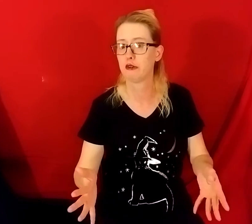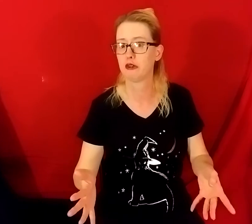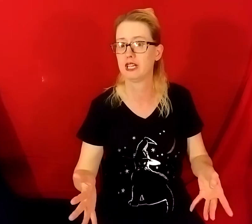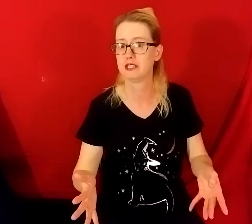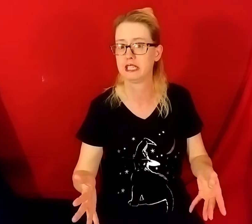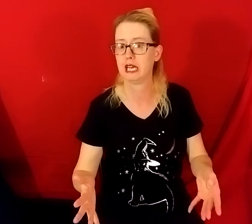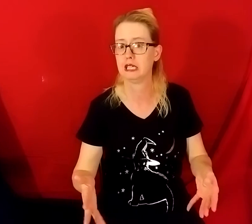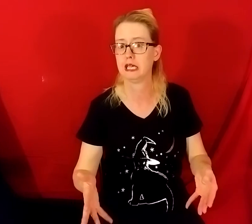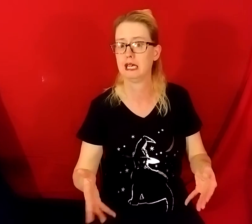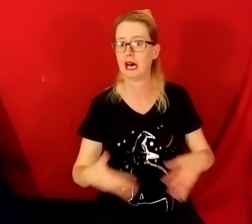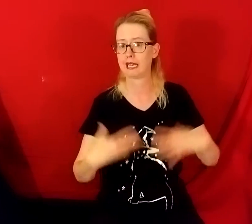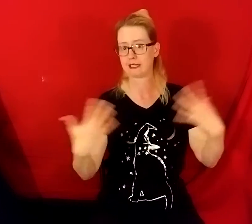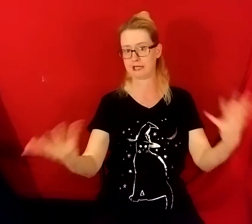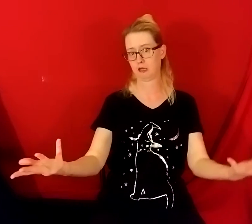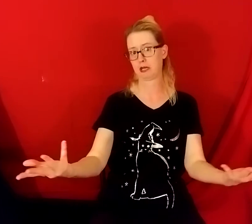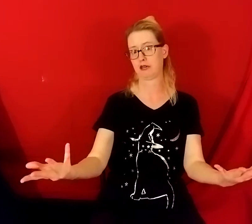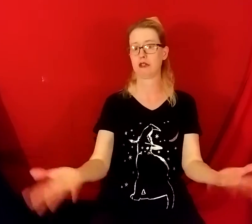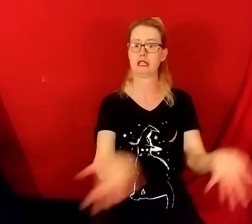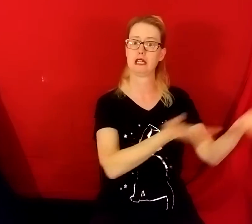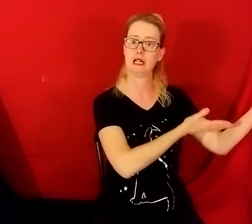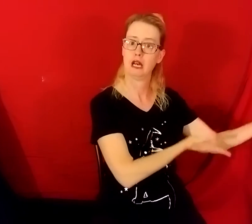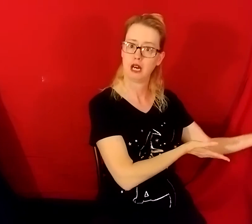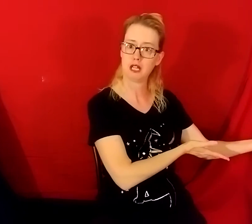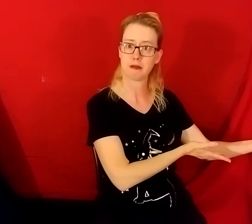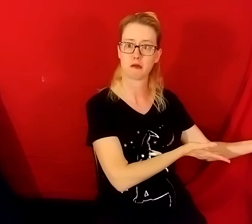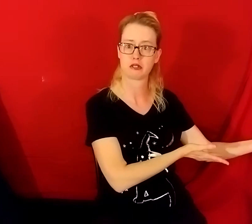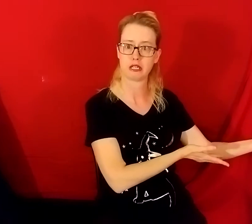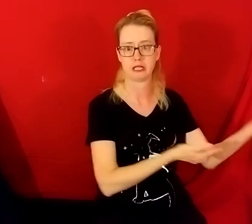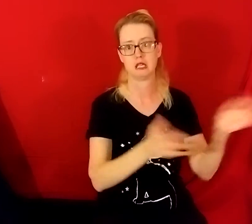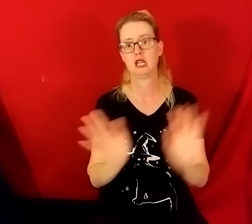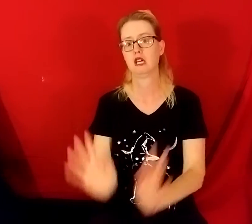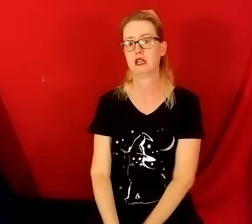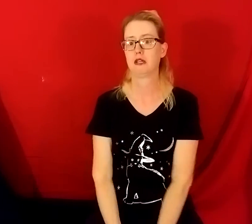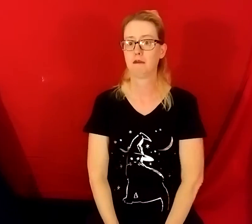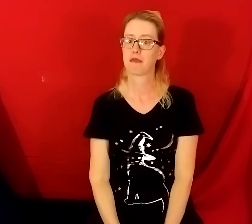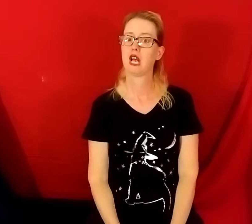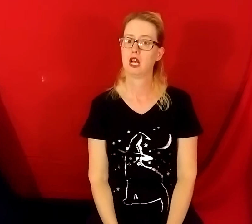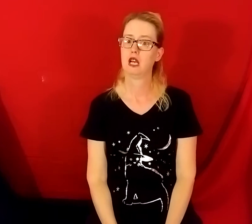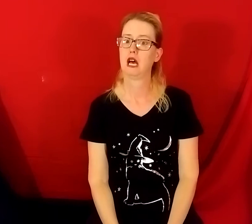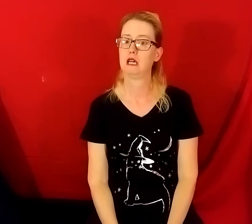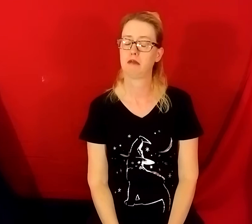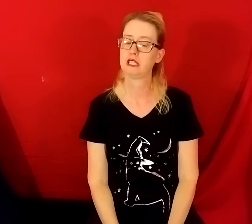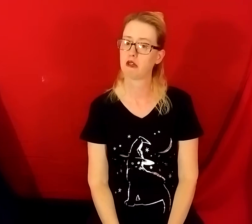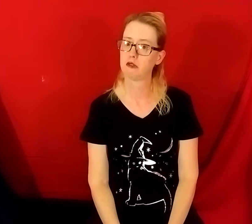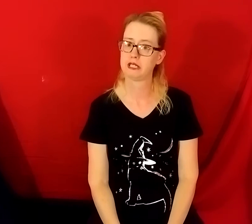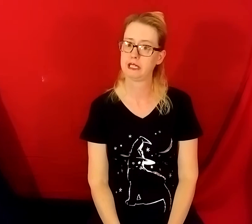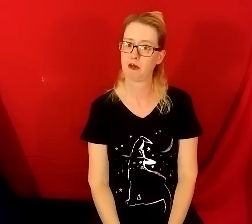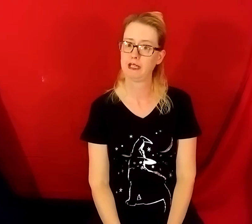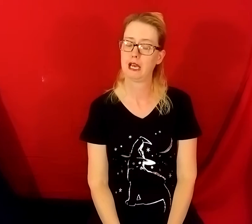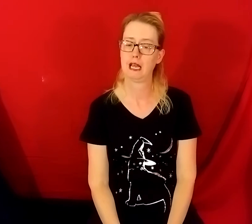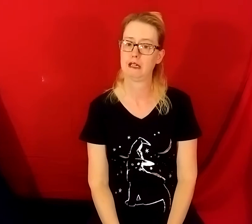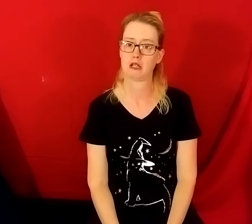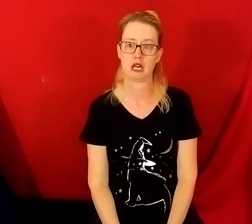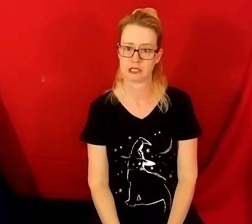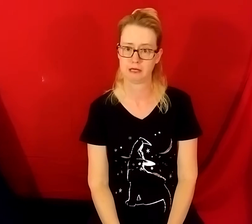understand, that I can see a little bit differently, than other people was going to see, so, uh, please go see the movie, and it's awesome, I,